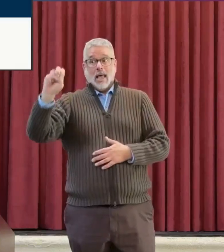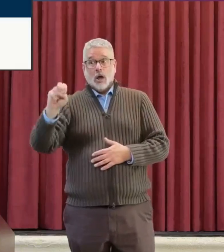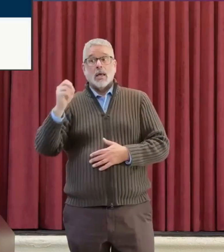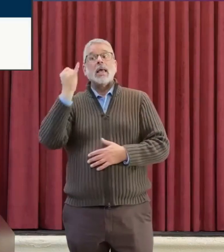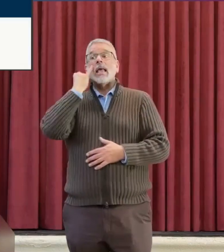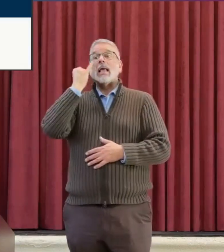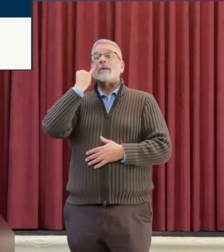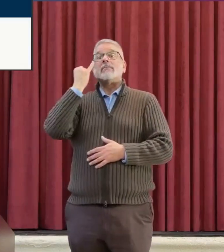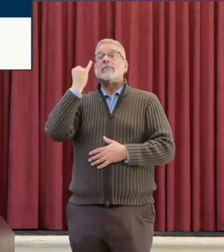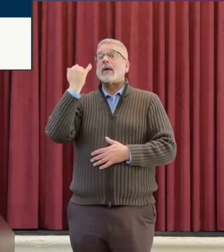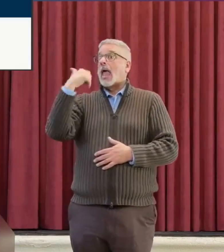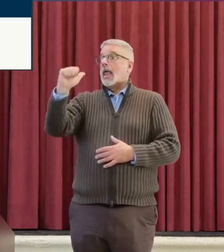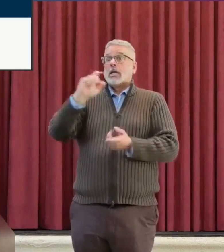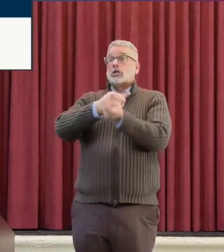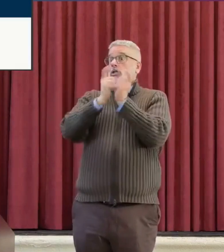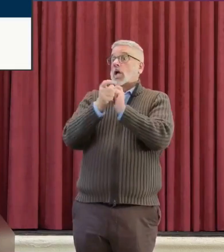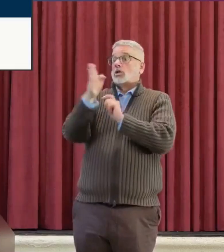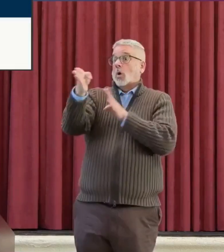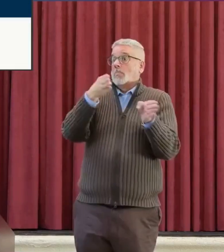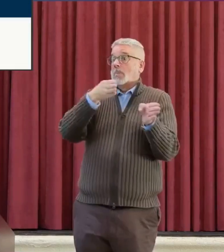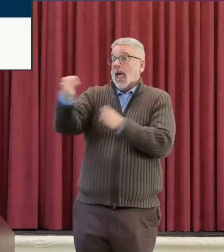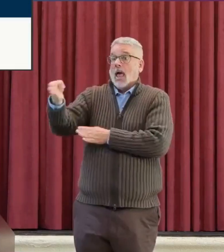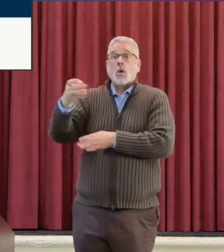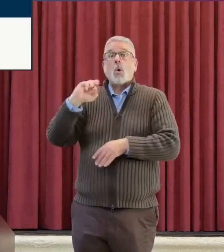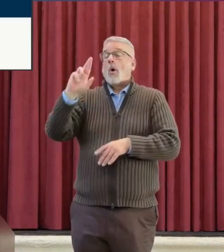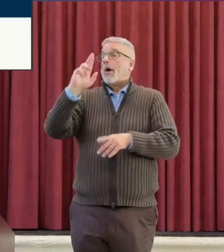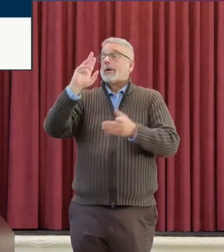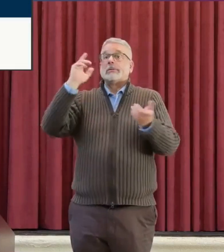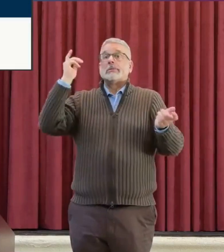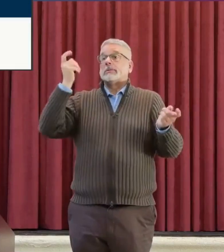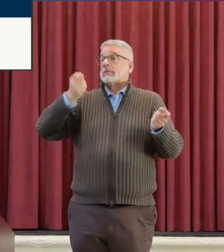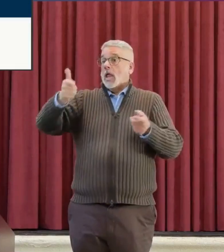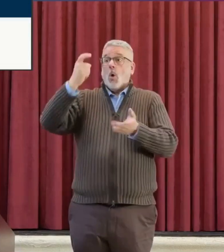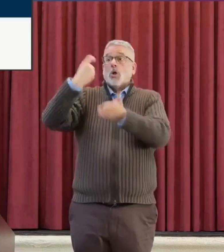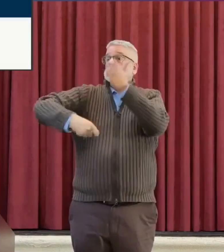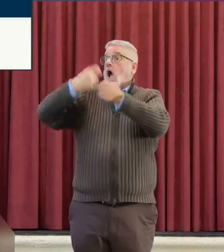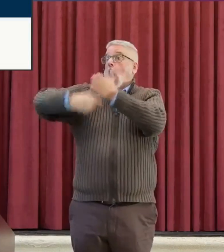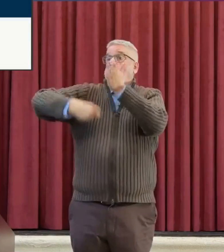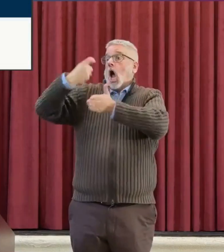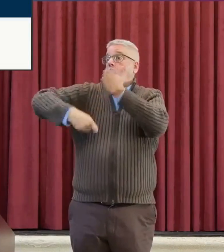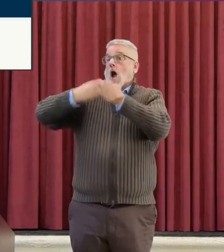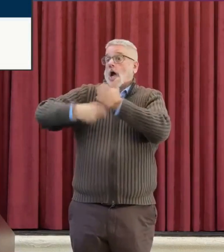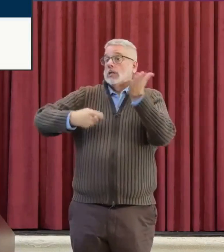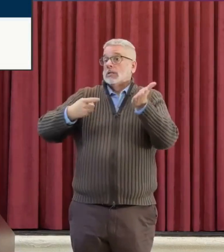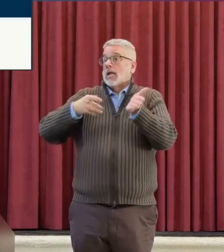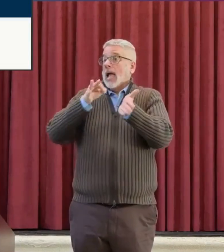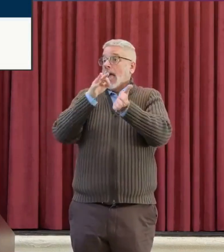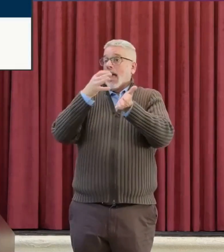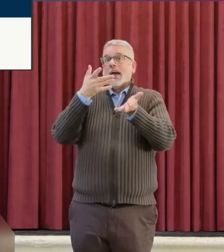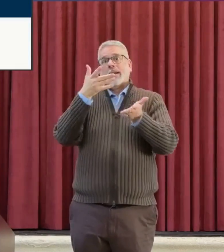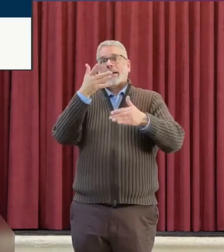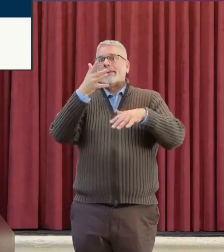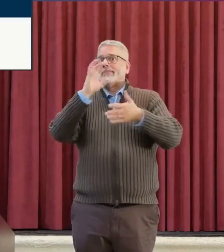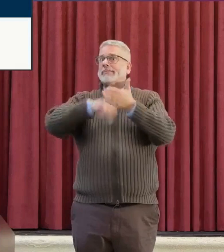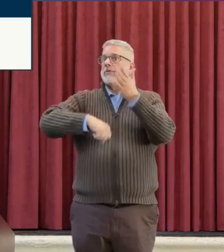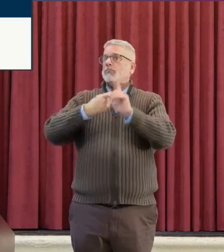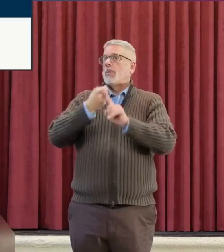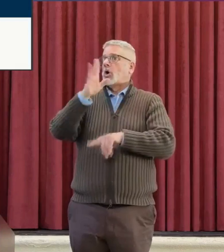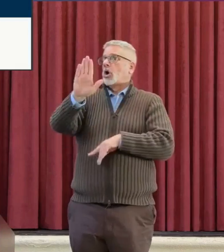anybody switched her plan, or if anybody's charging her account,